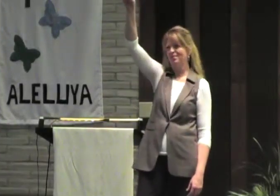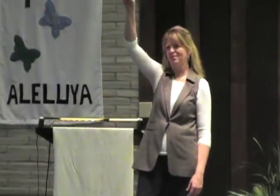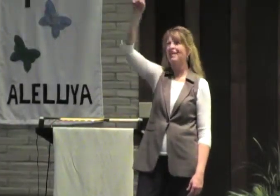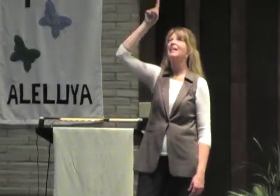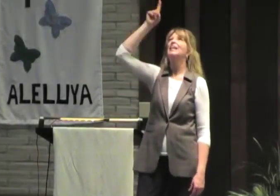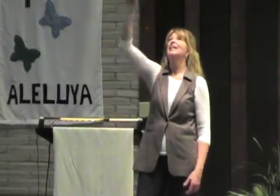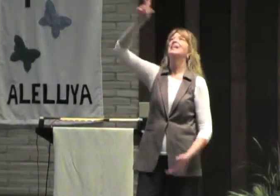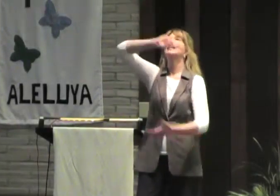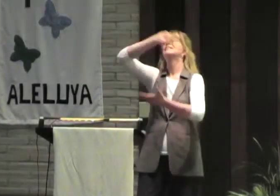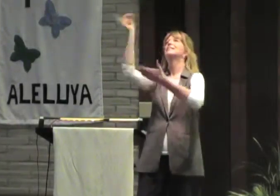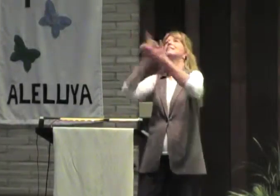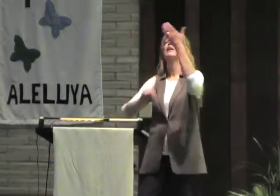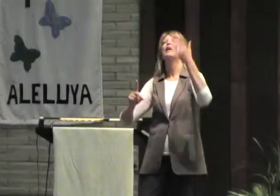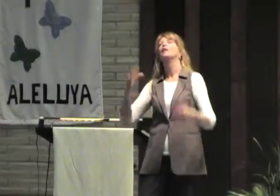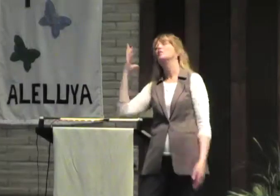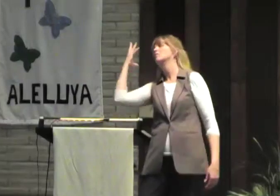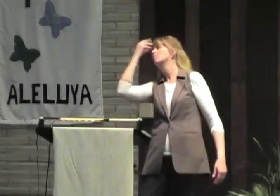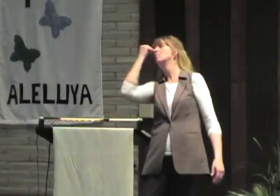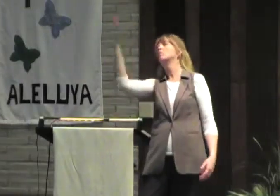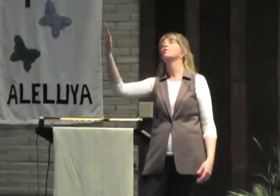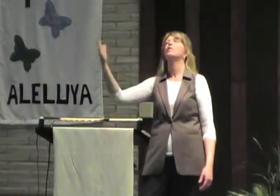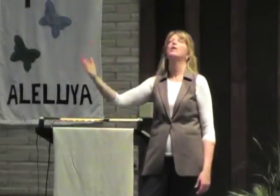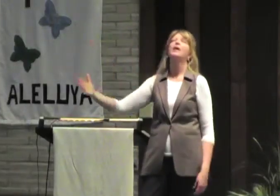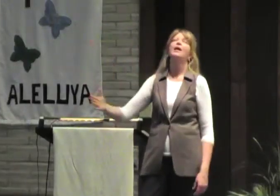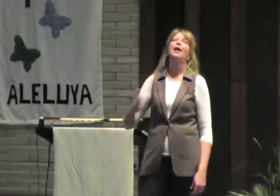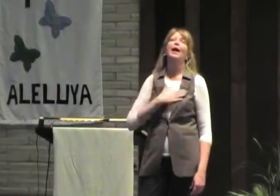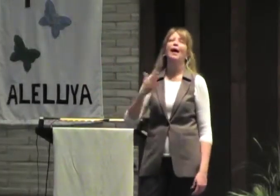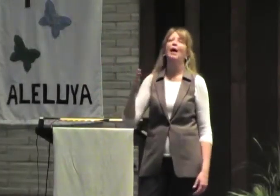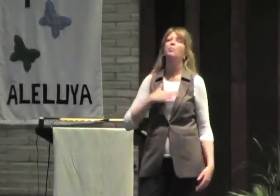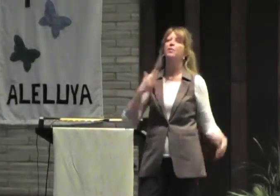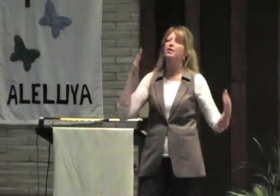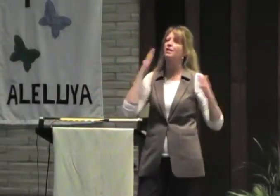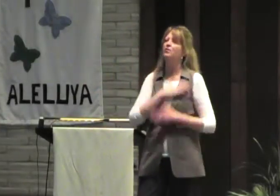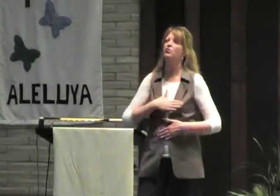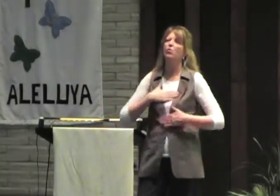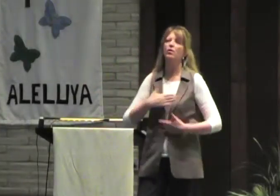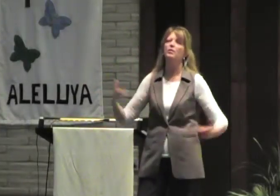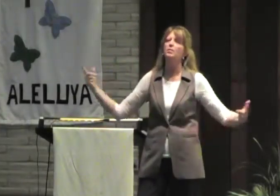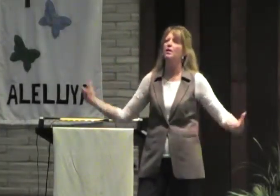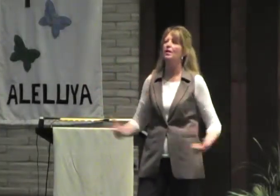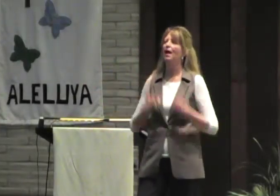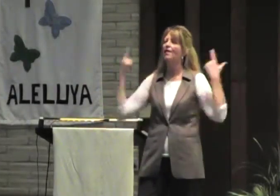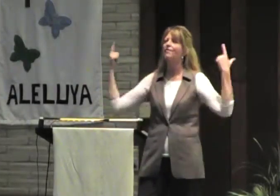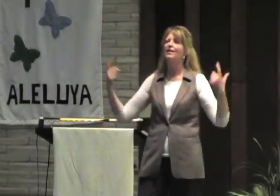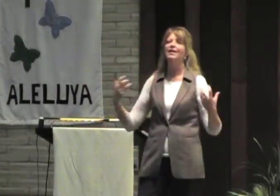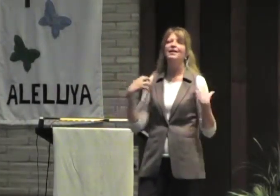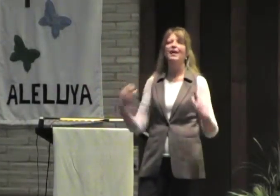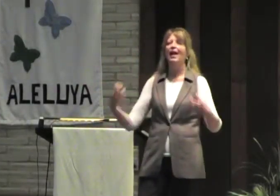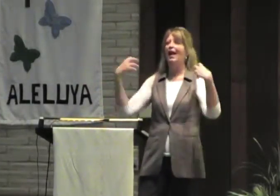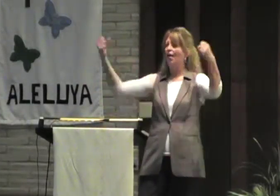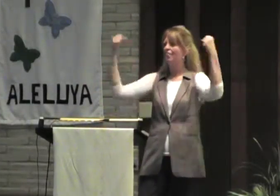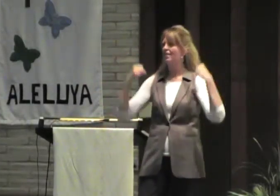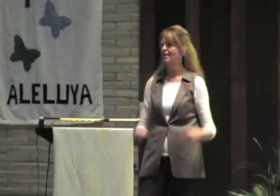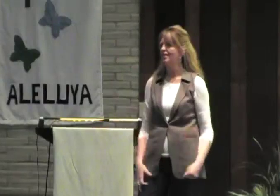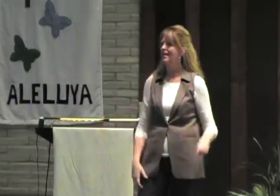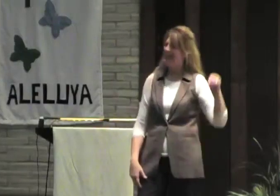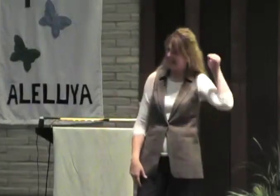He's the one who designed, did not design us. God designed us to be happy and beautiful and have a great, healthy